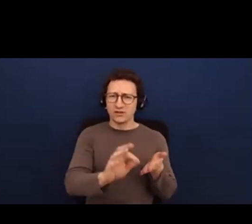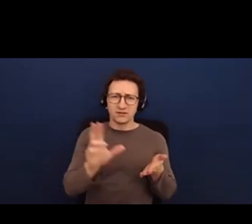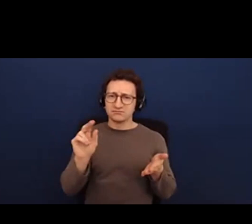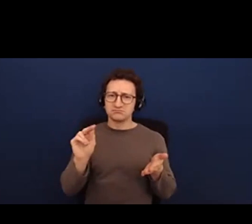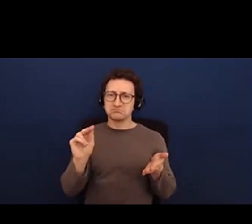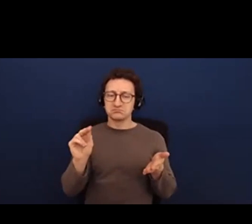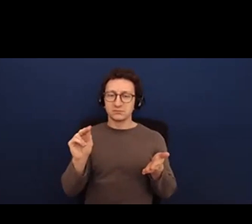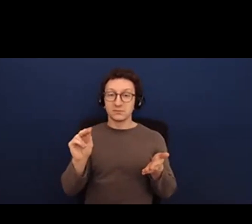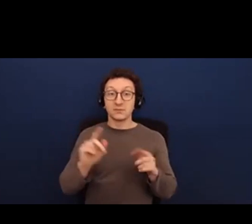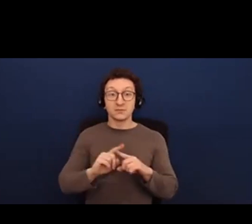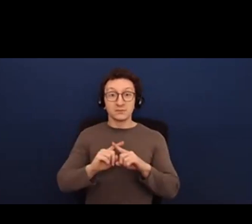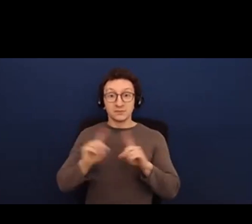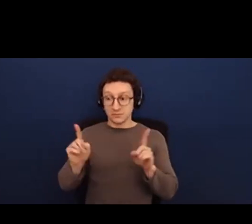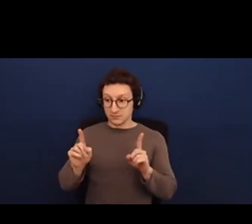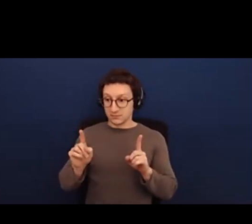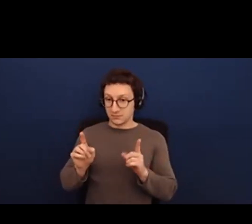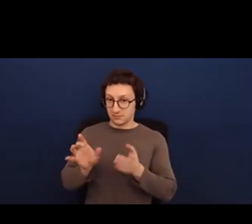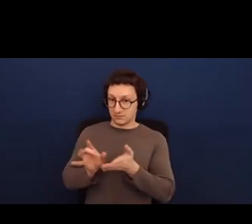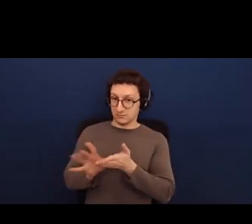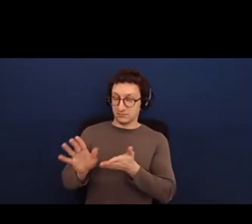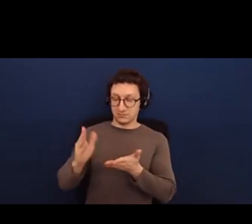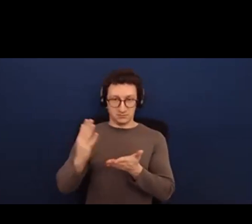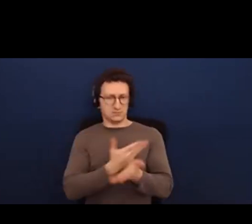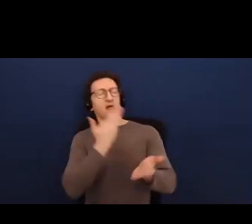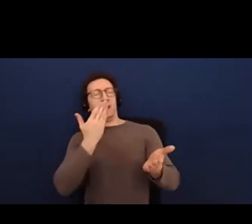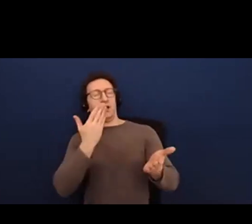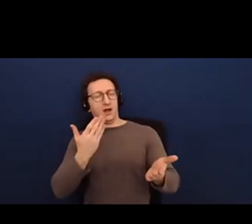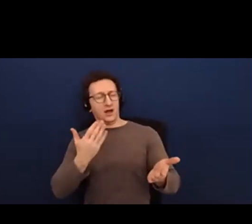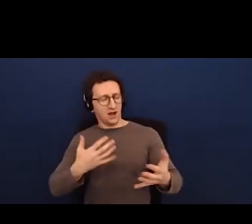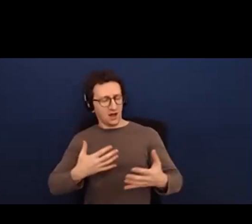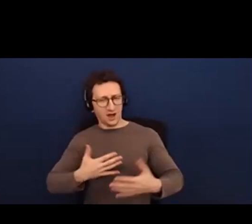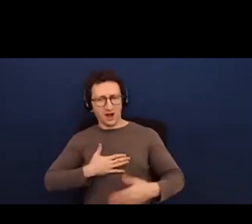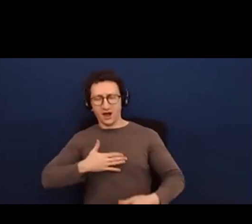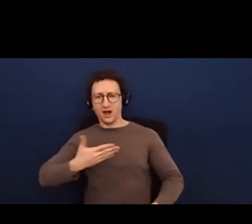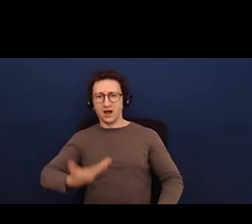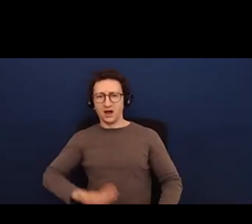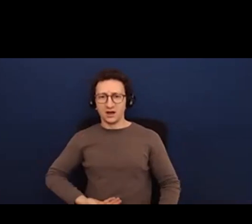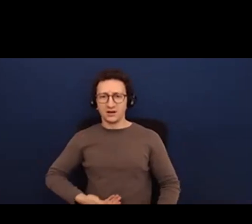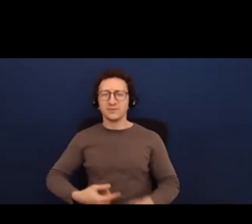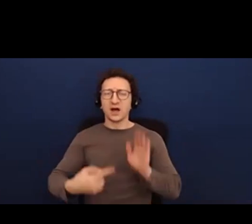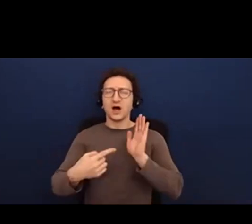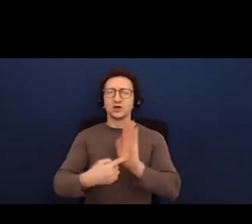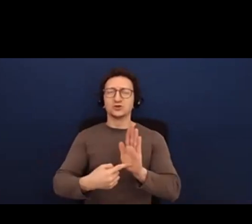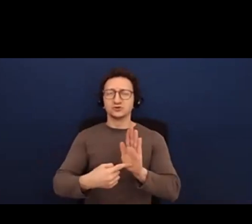very, very upset with the excommunication. David, text number 3.